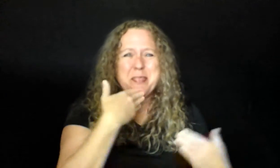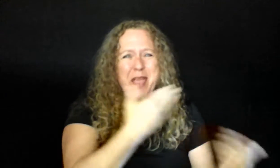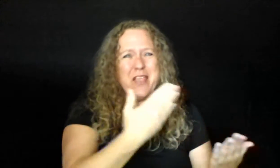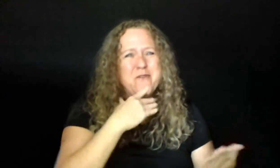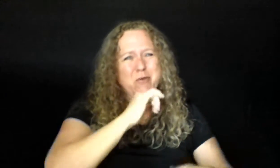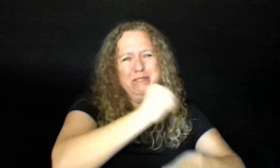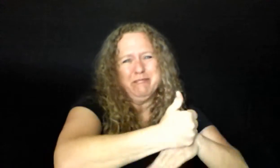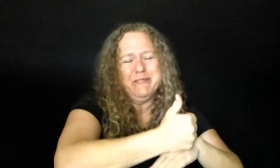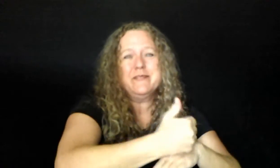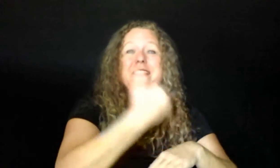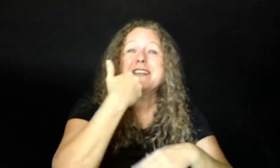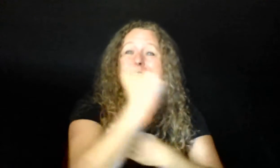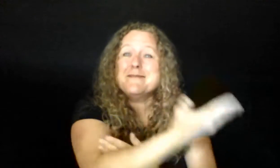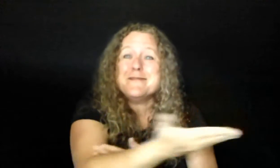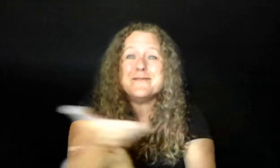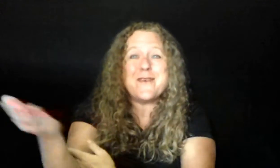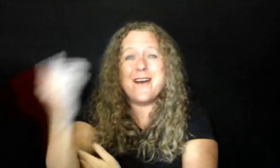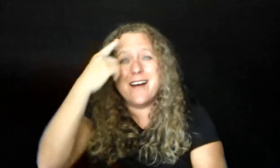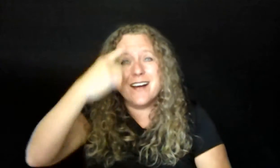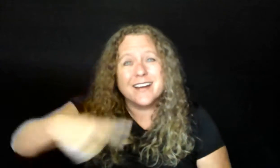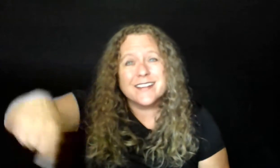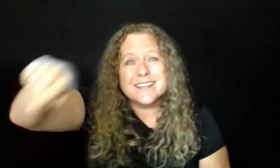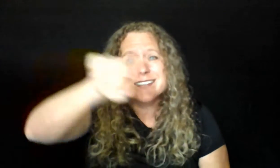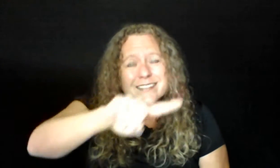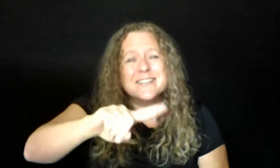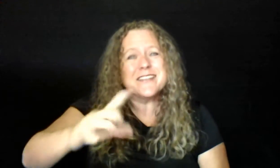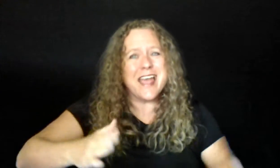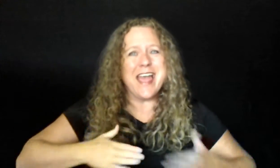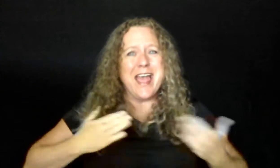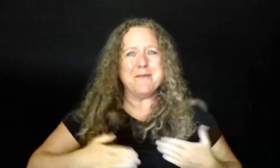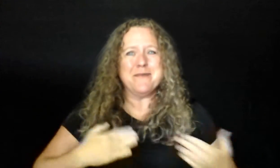morning to all of you. We're so glad you're here. We're so glad that